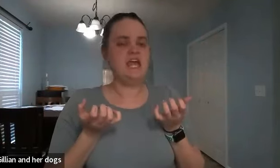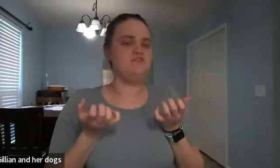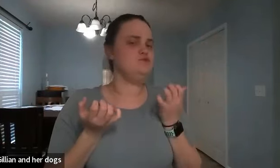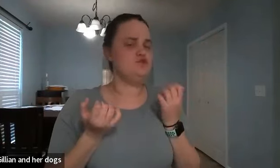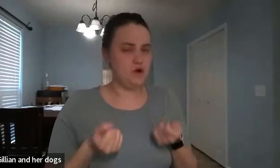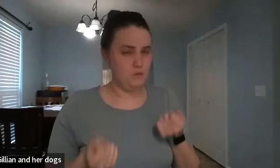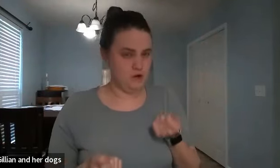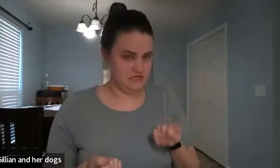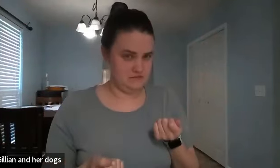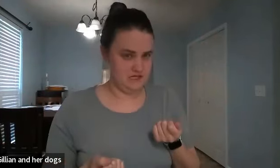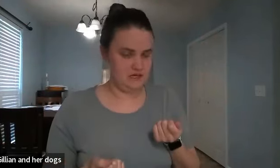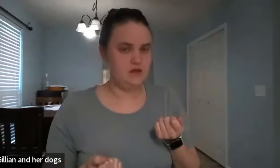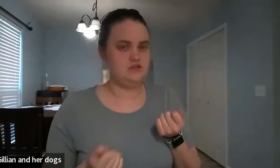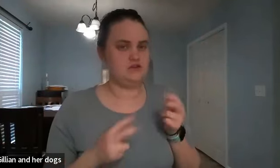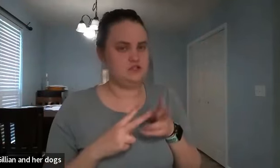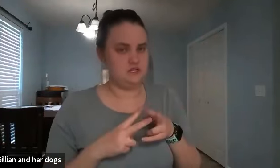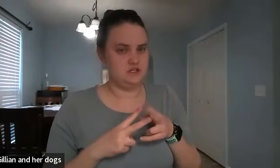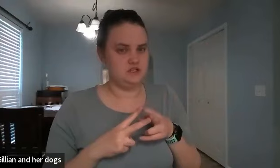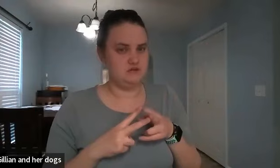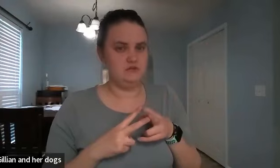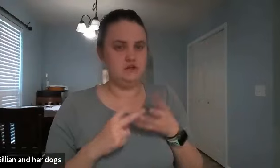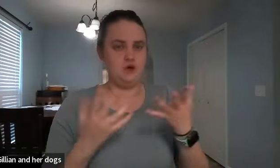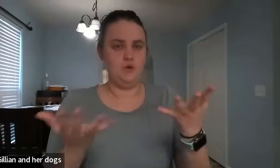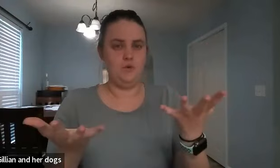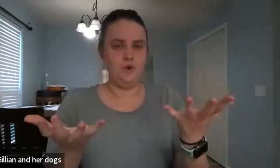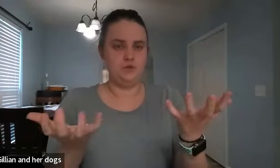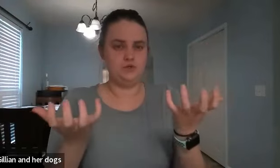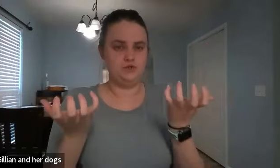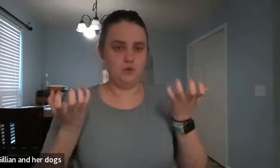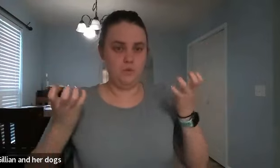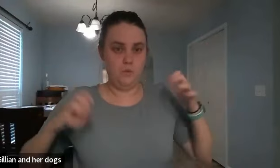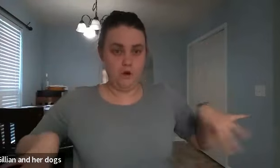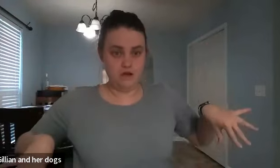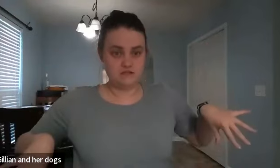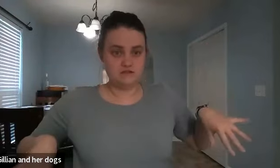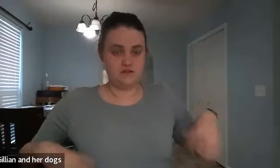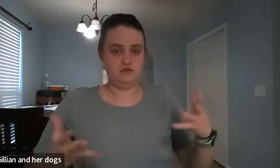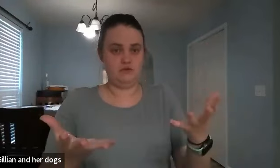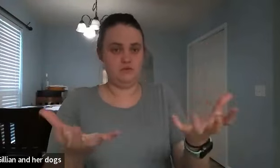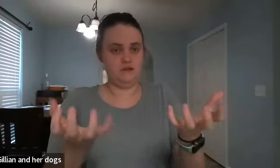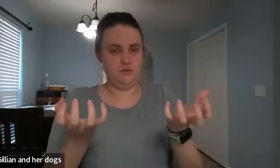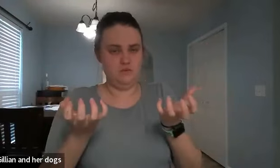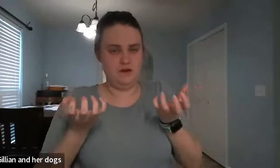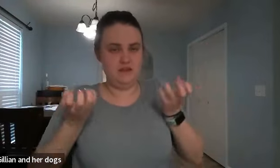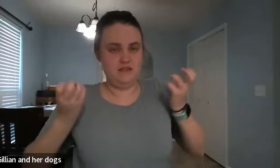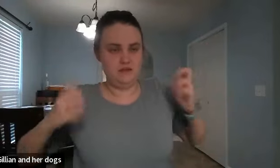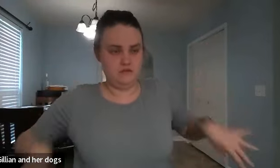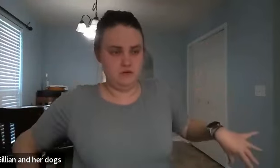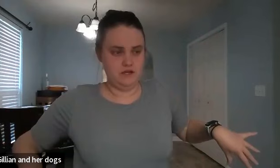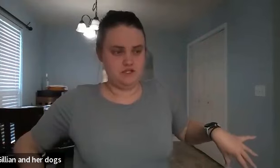If you don't want something, there are 2 ways you can do it. You can go don't want, like you throw it away, like you want it and then you throw it away because you don't